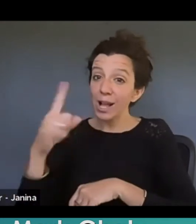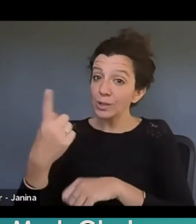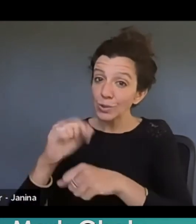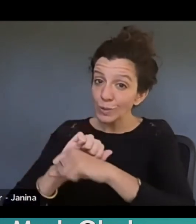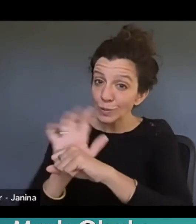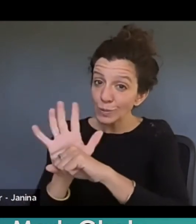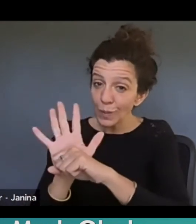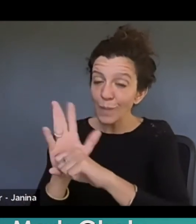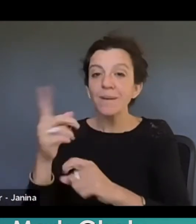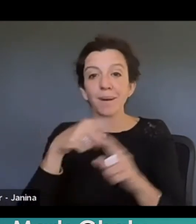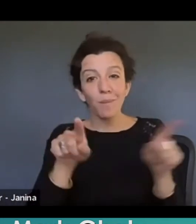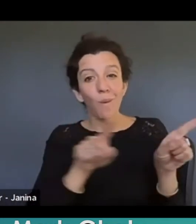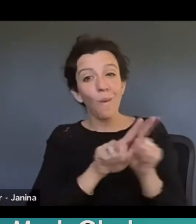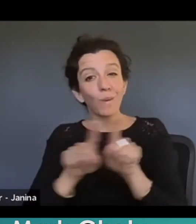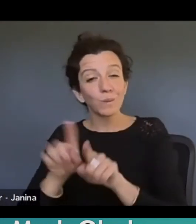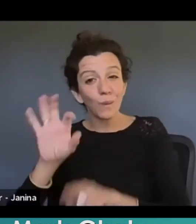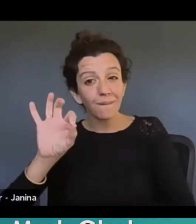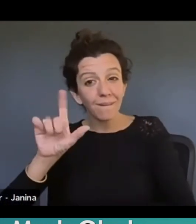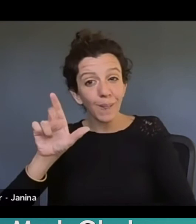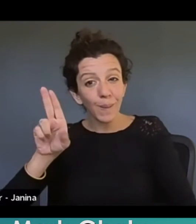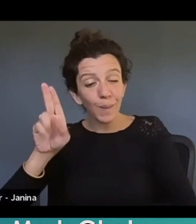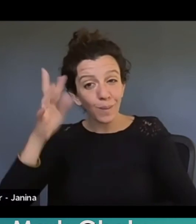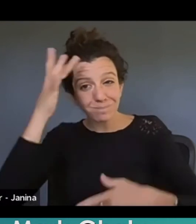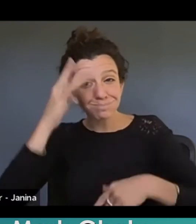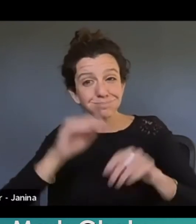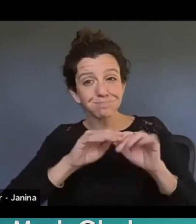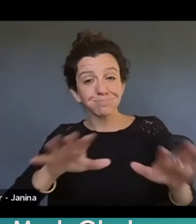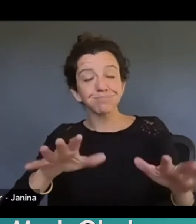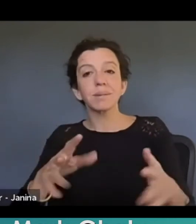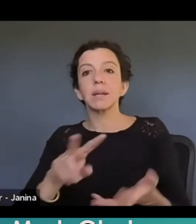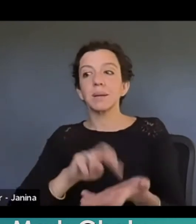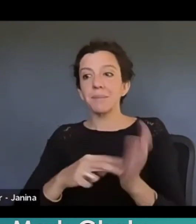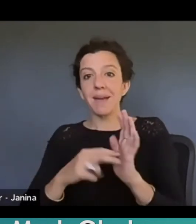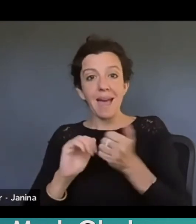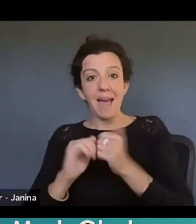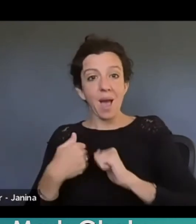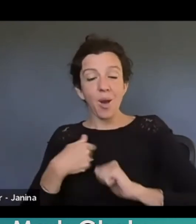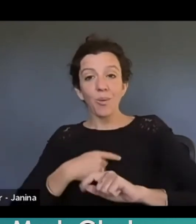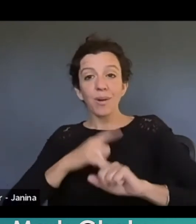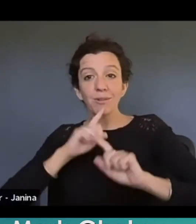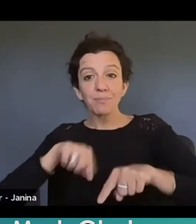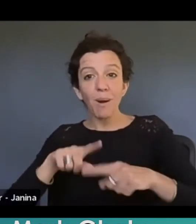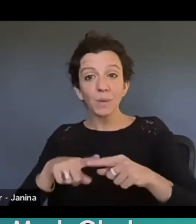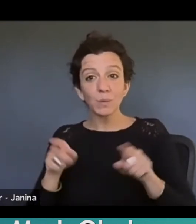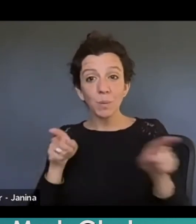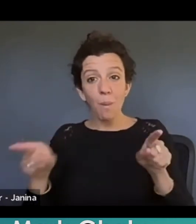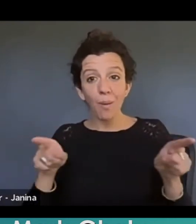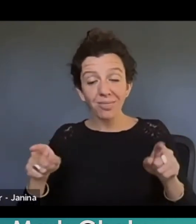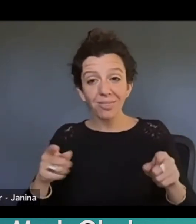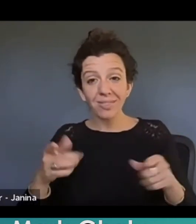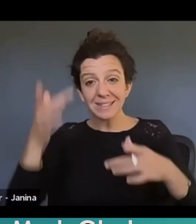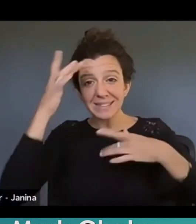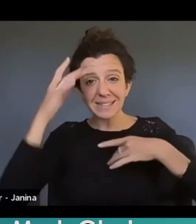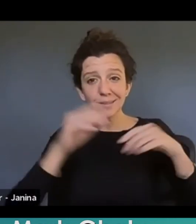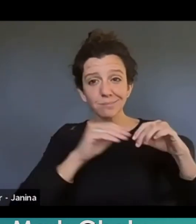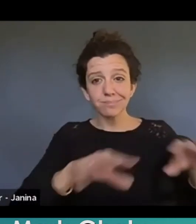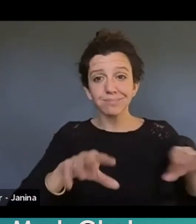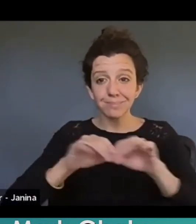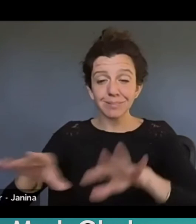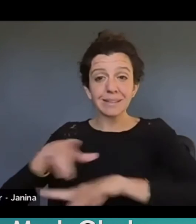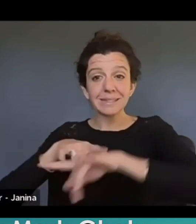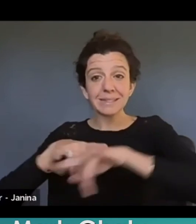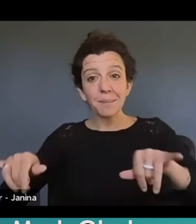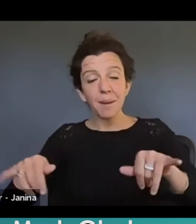And really preparing to respond to two mighty infectious diseases at the same time put us in an